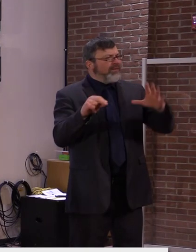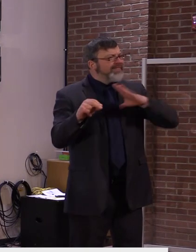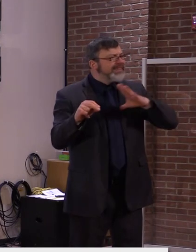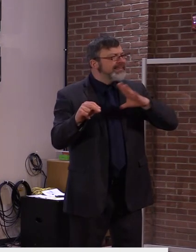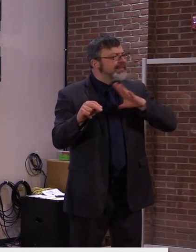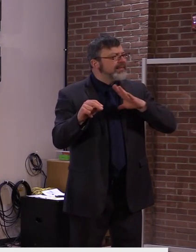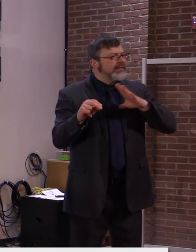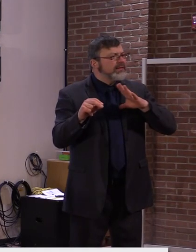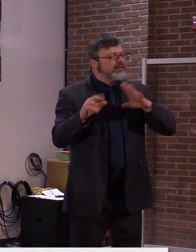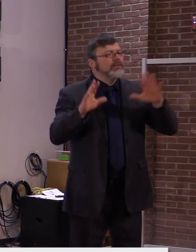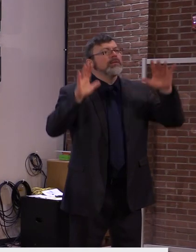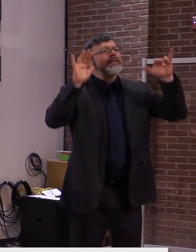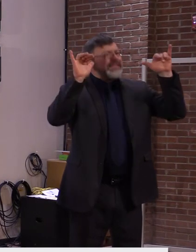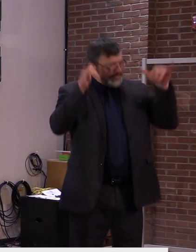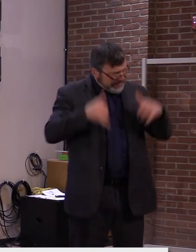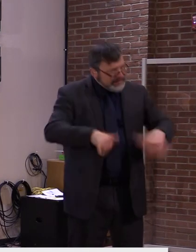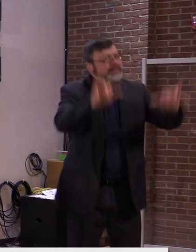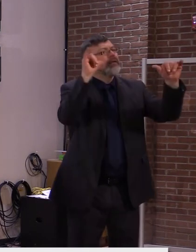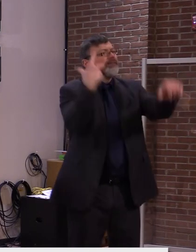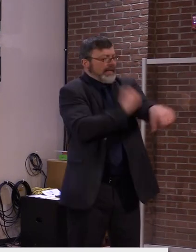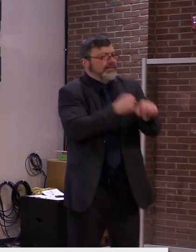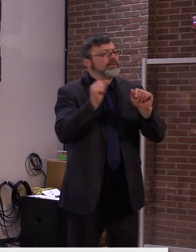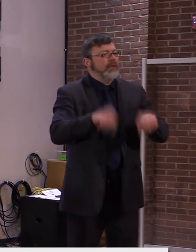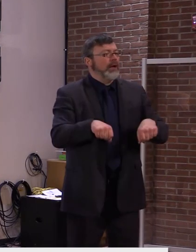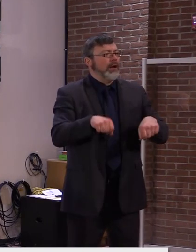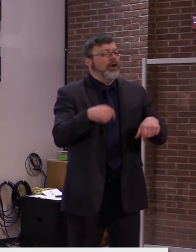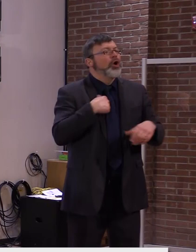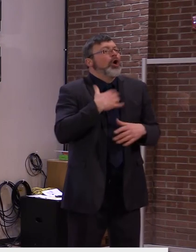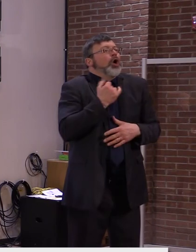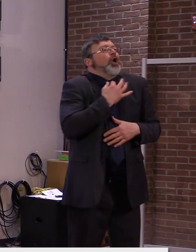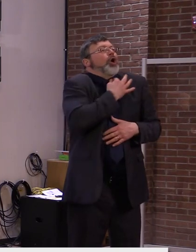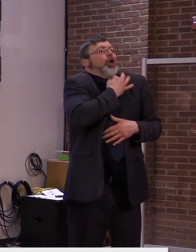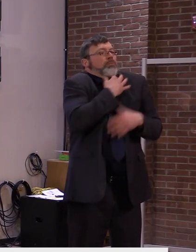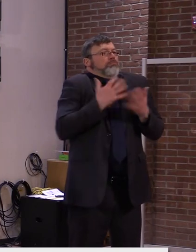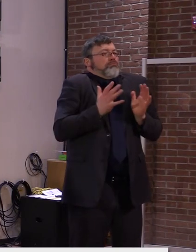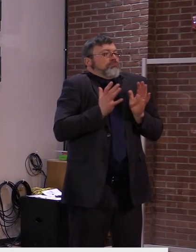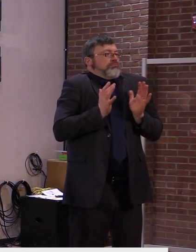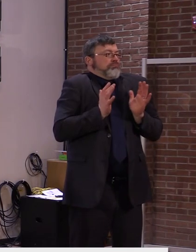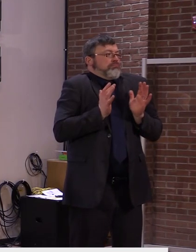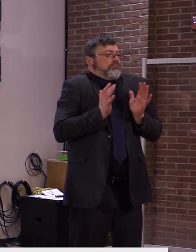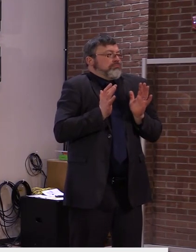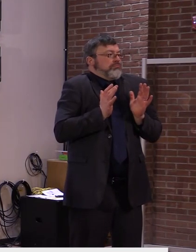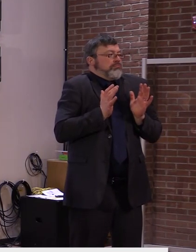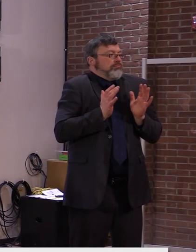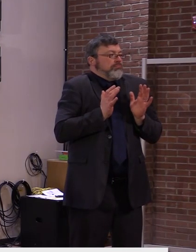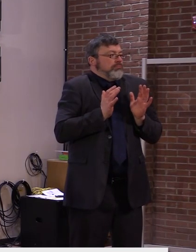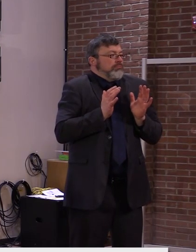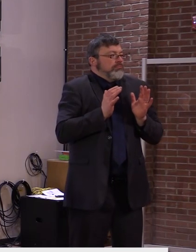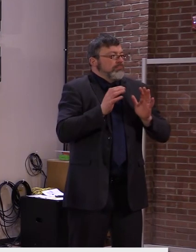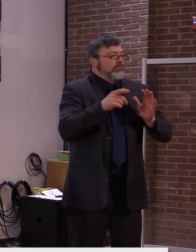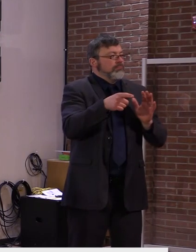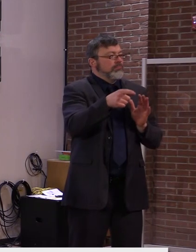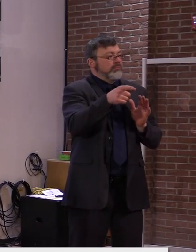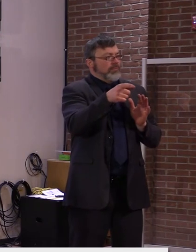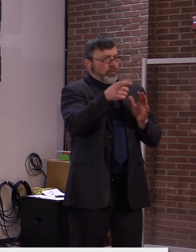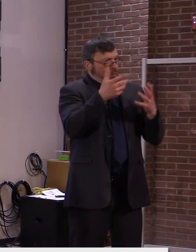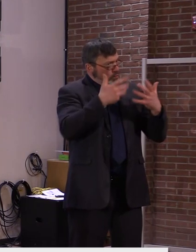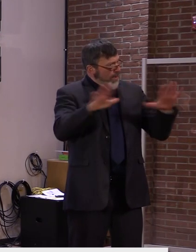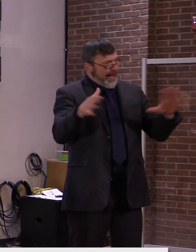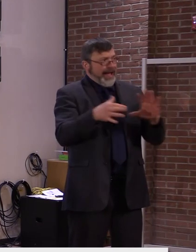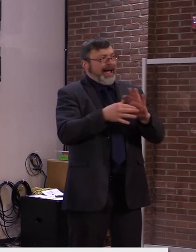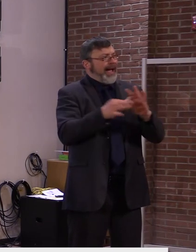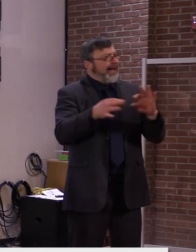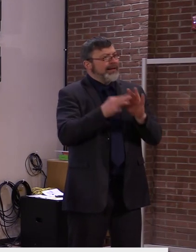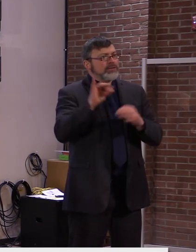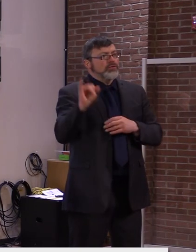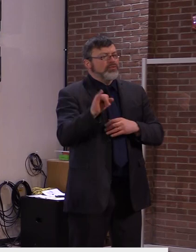if you do not have insurance, or you do not wish to give your insurance information, you can still register. Again, it will be helpful to have your card